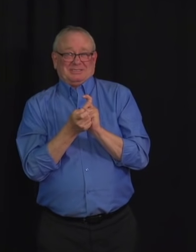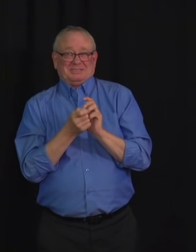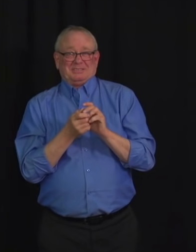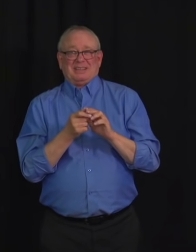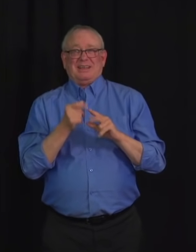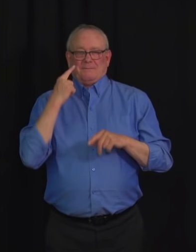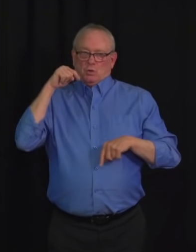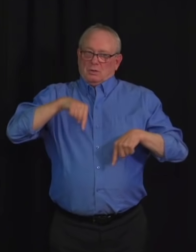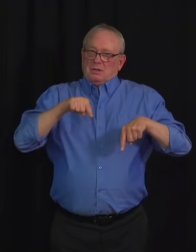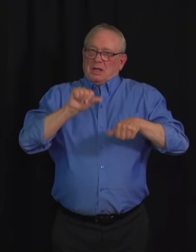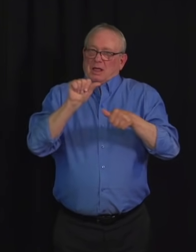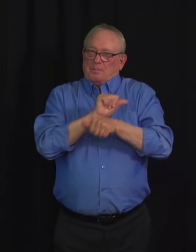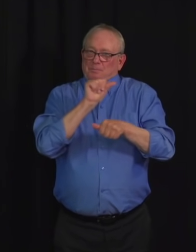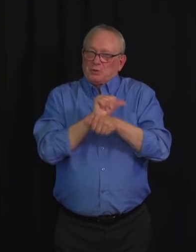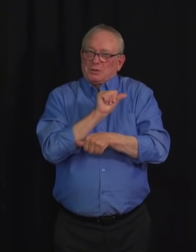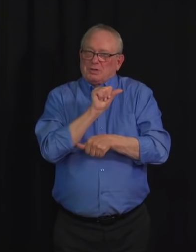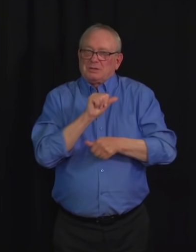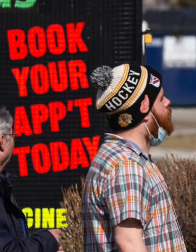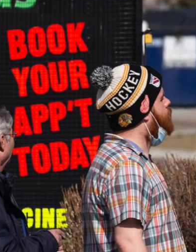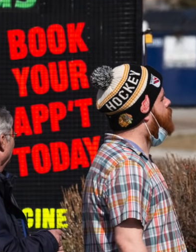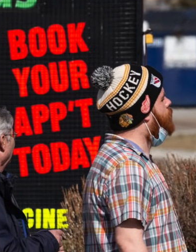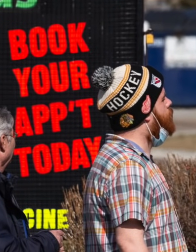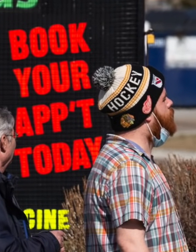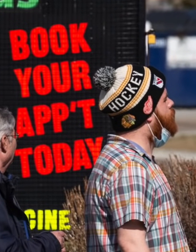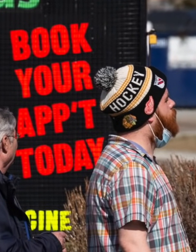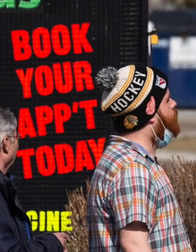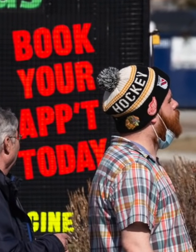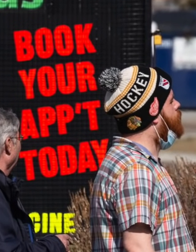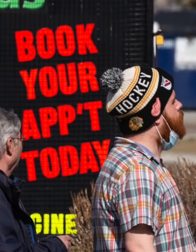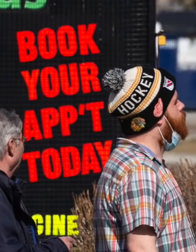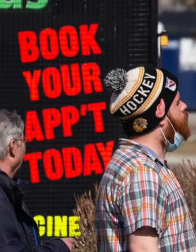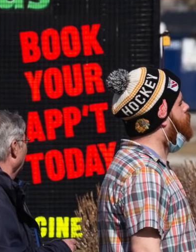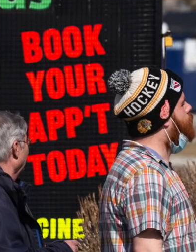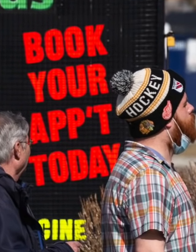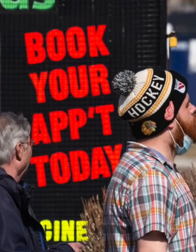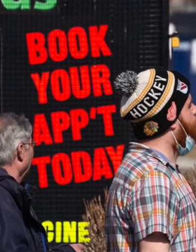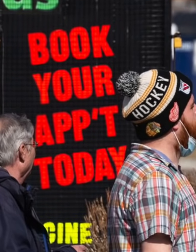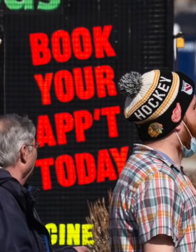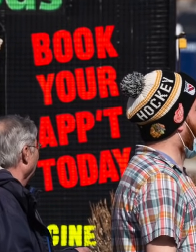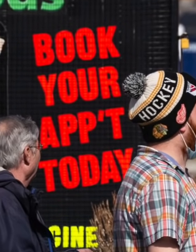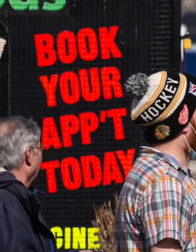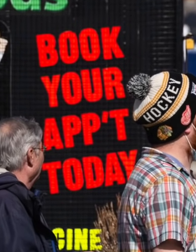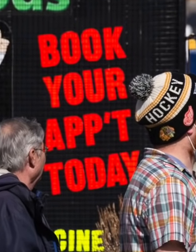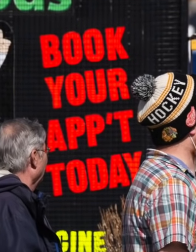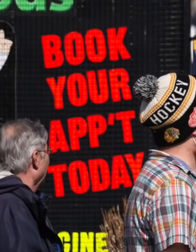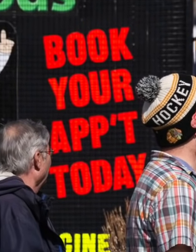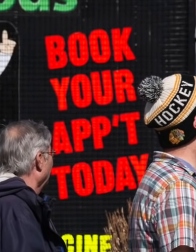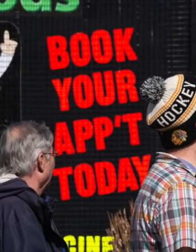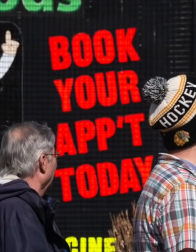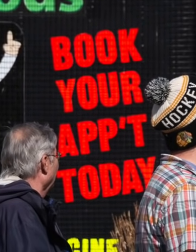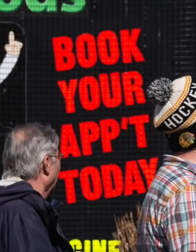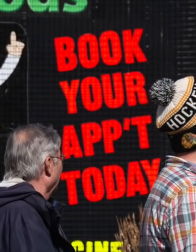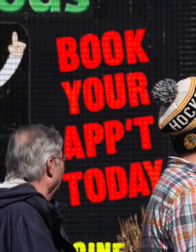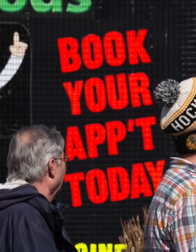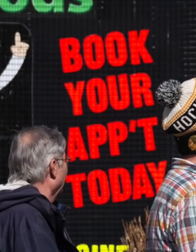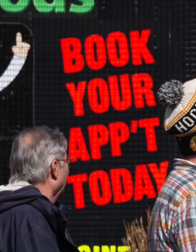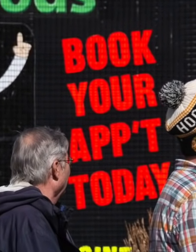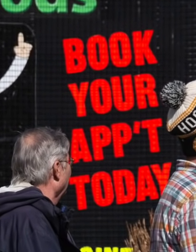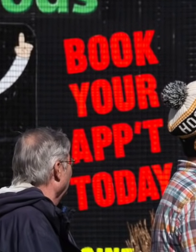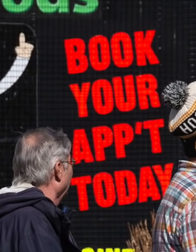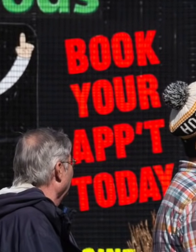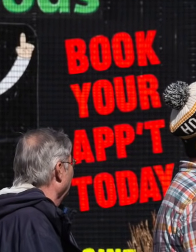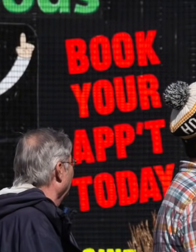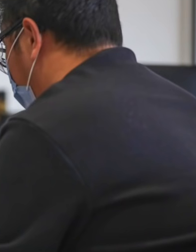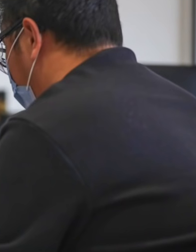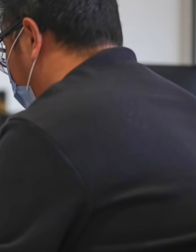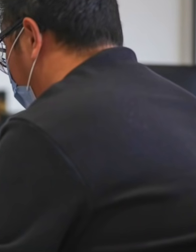spread of COVID-19. Most importantly, it only applies to those who have received the vaccine. For those who have